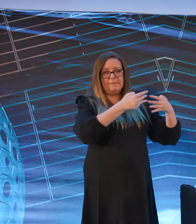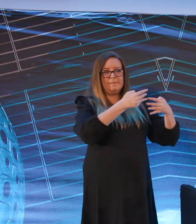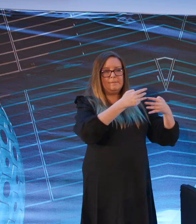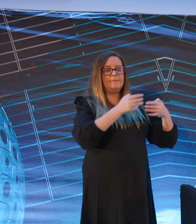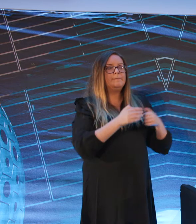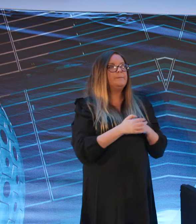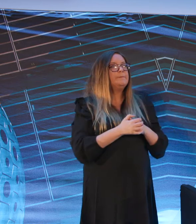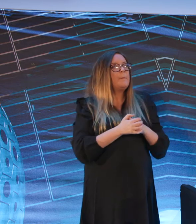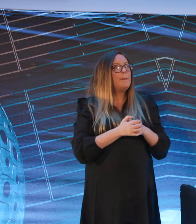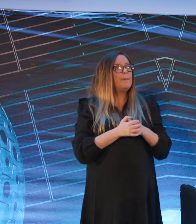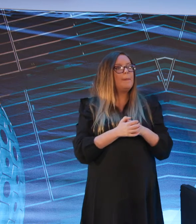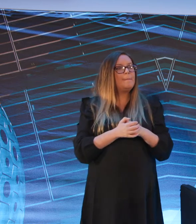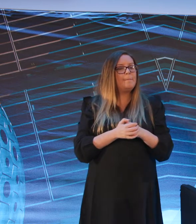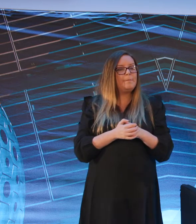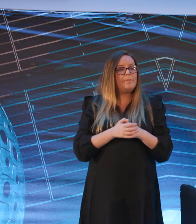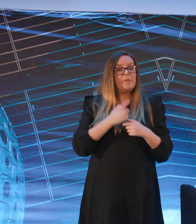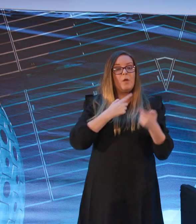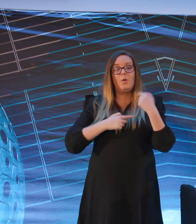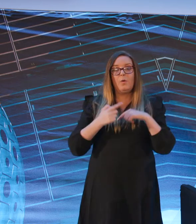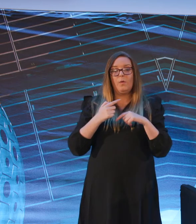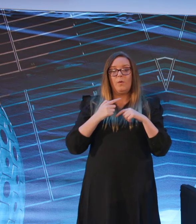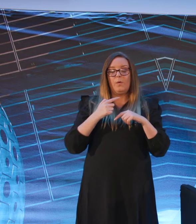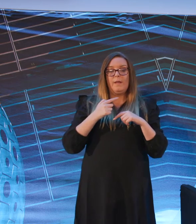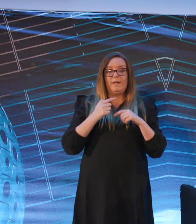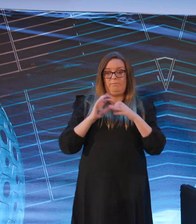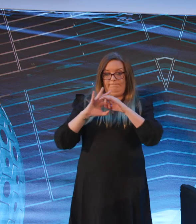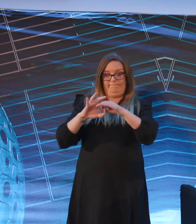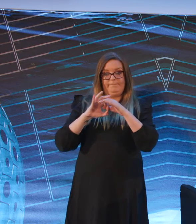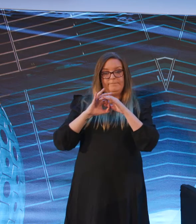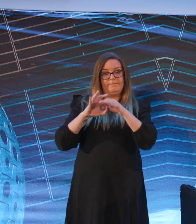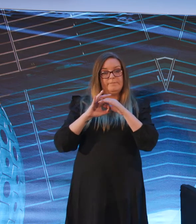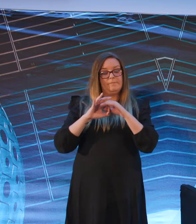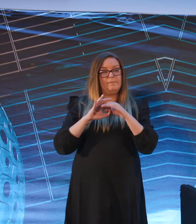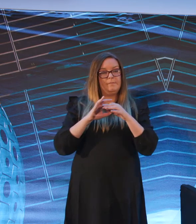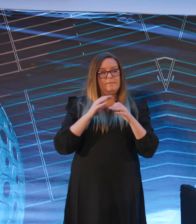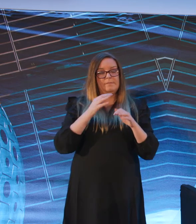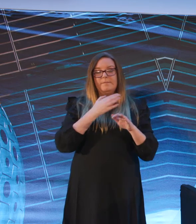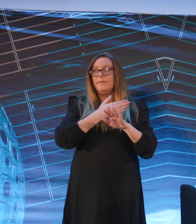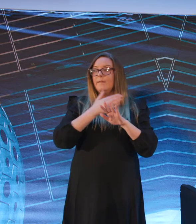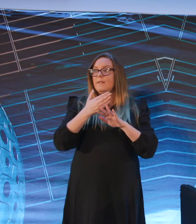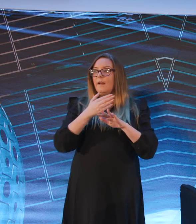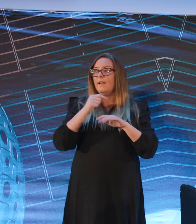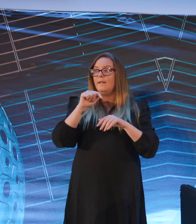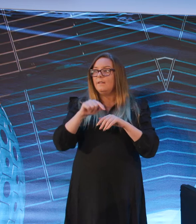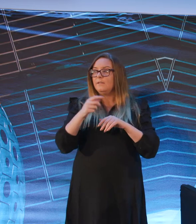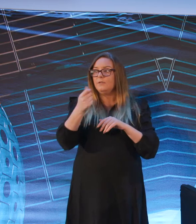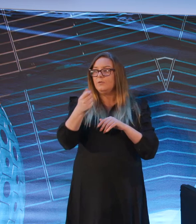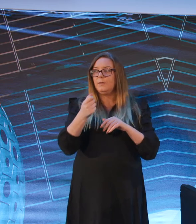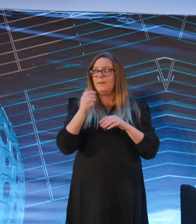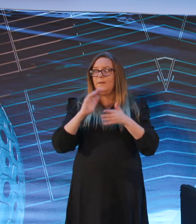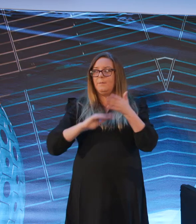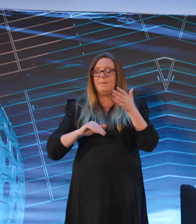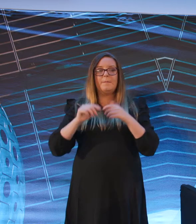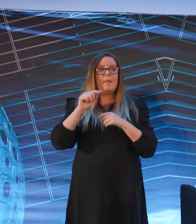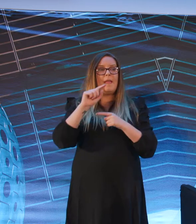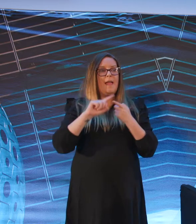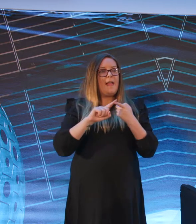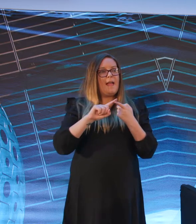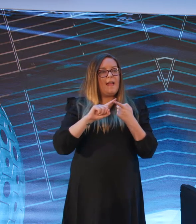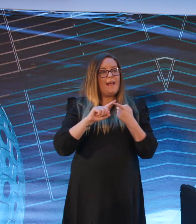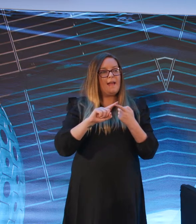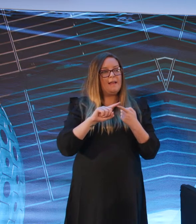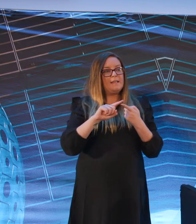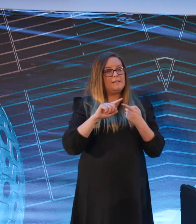a distinguished international collaborator program for incoming visiting scholars. And this will allow us to